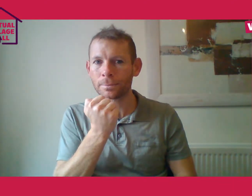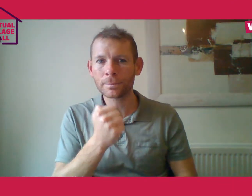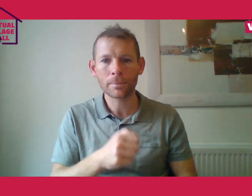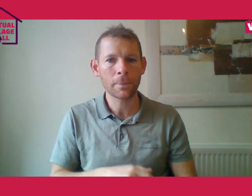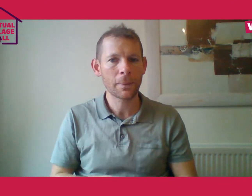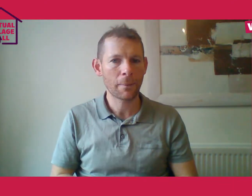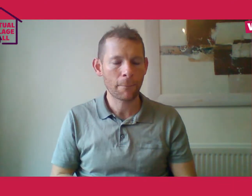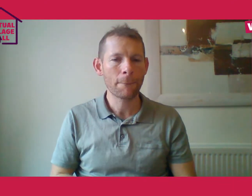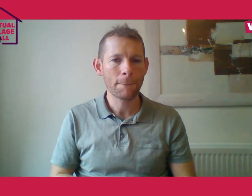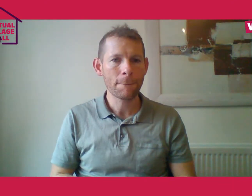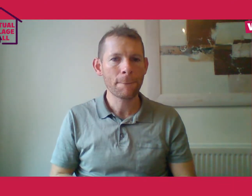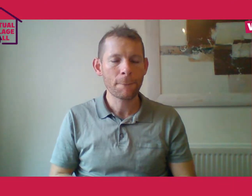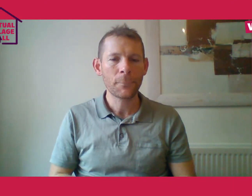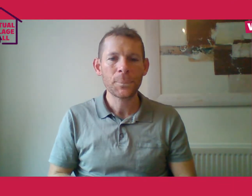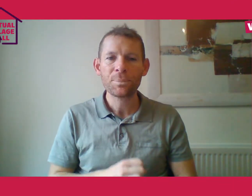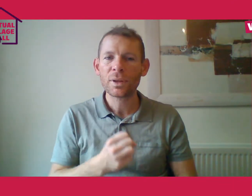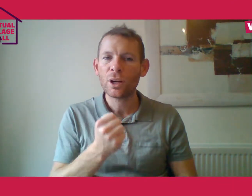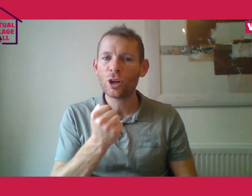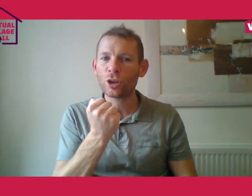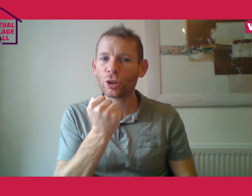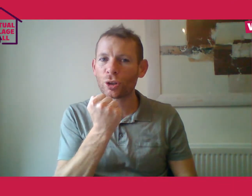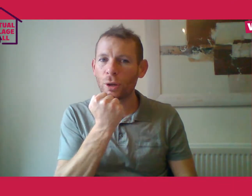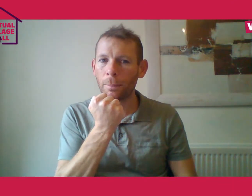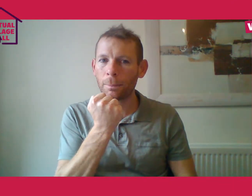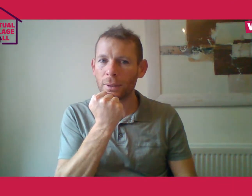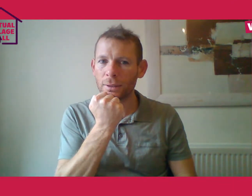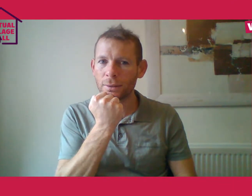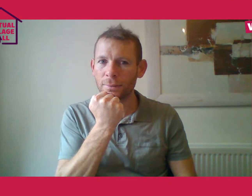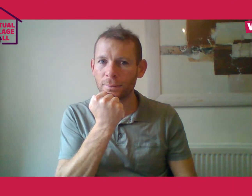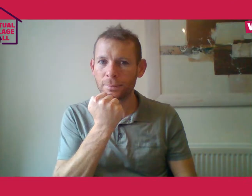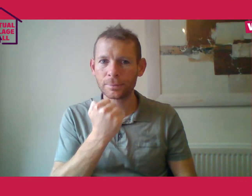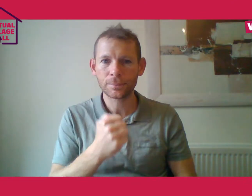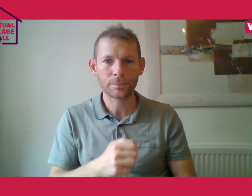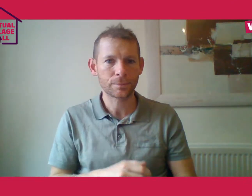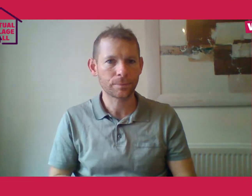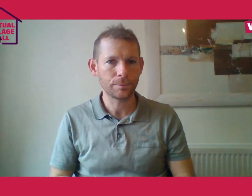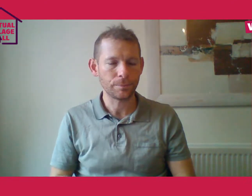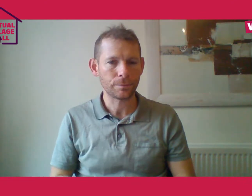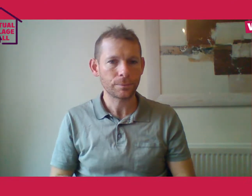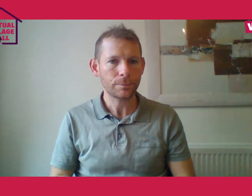it is numbers, as I said. So numbers.